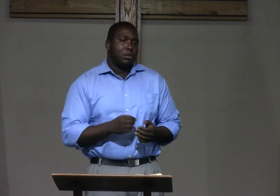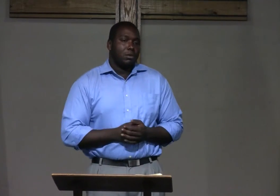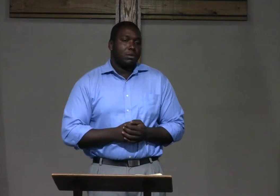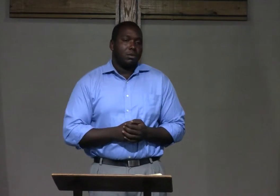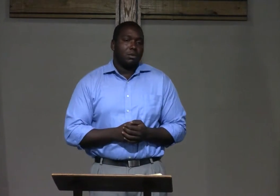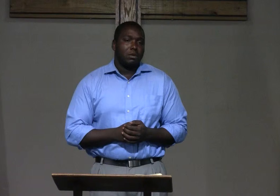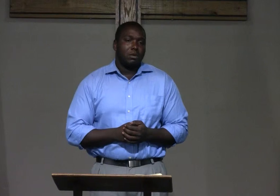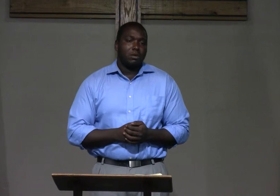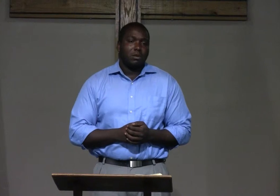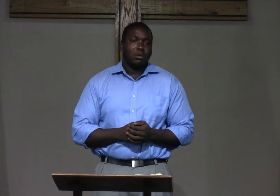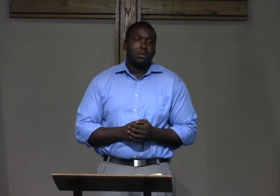everything we do.